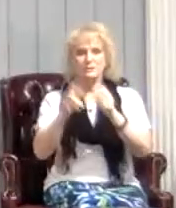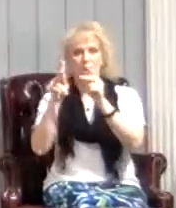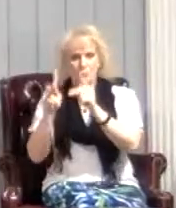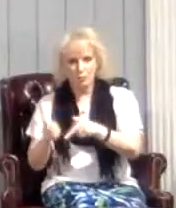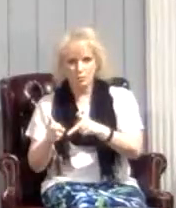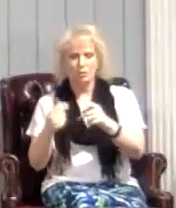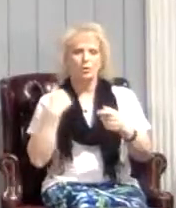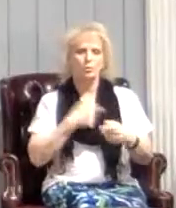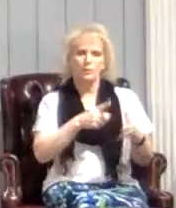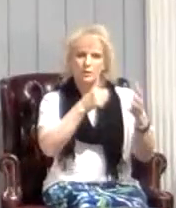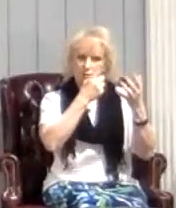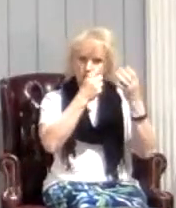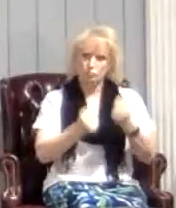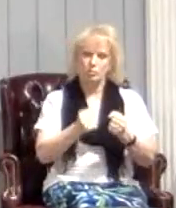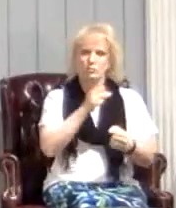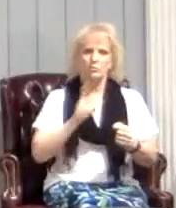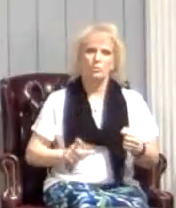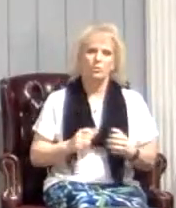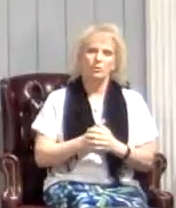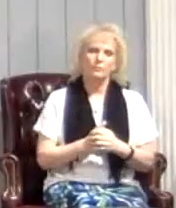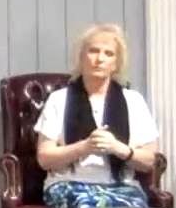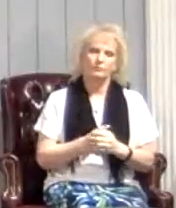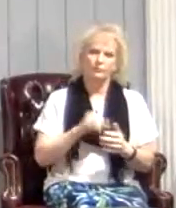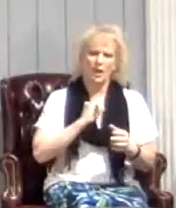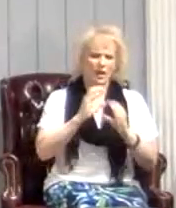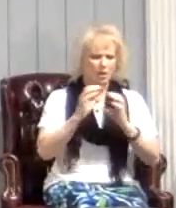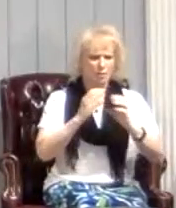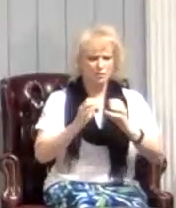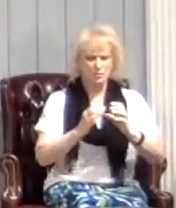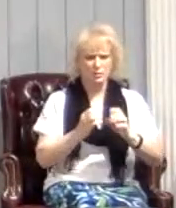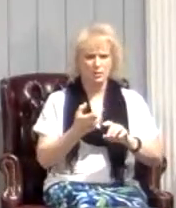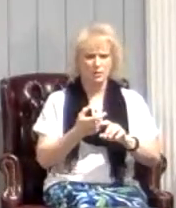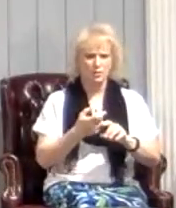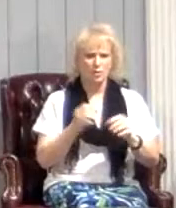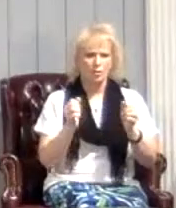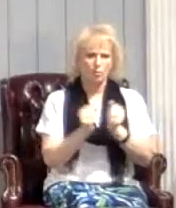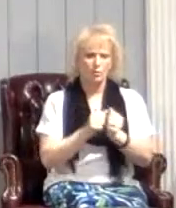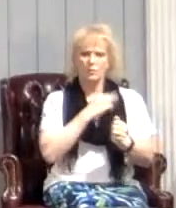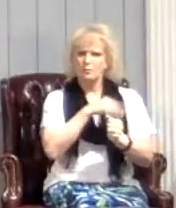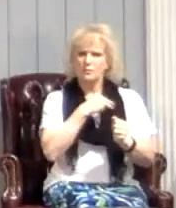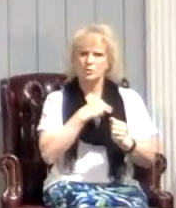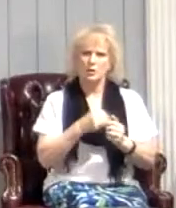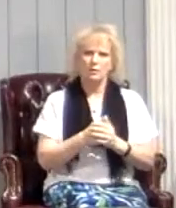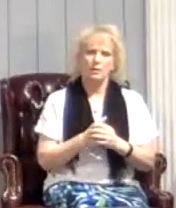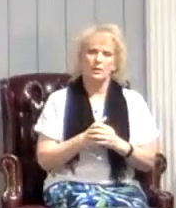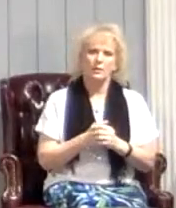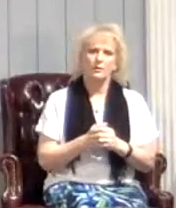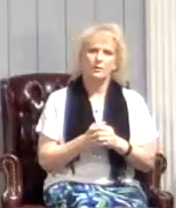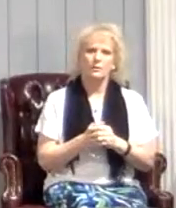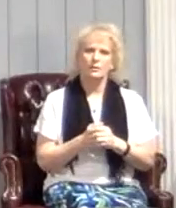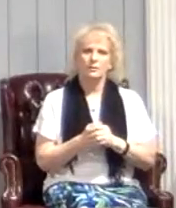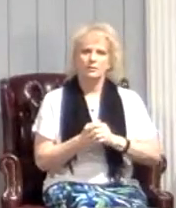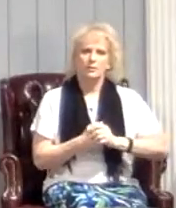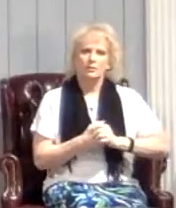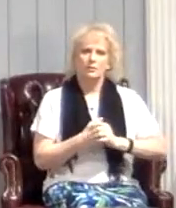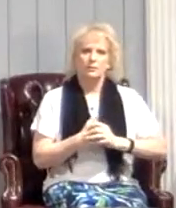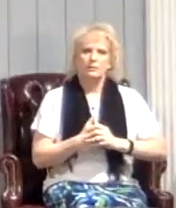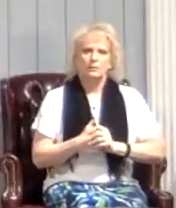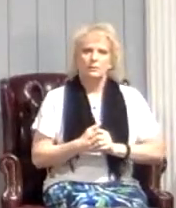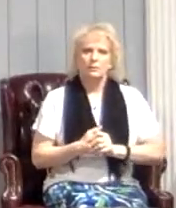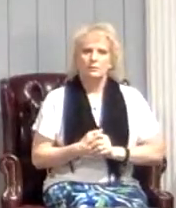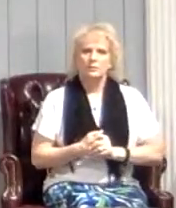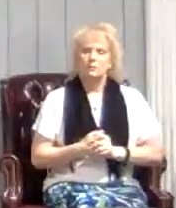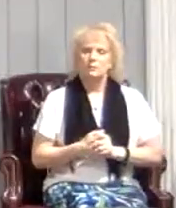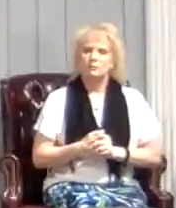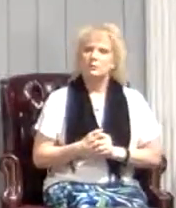week. I don't remember, so it's been within it was Monday through Thursday. Is that last week? Because this is the first day of this